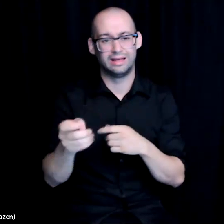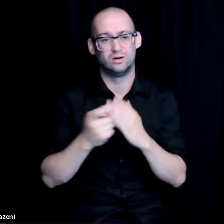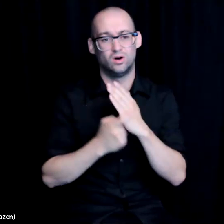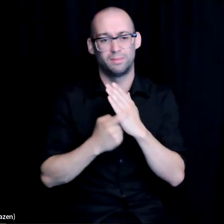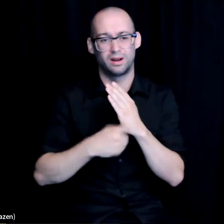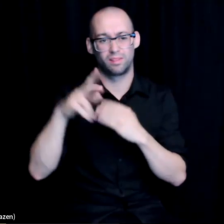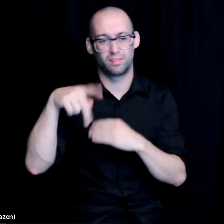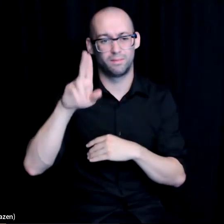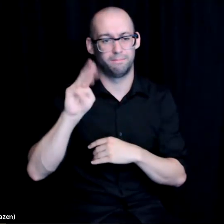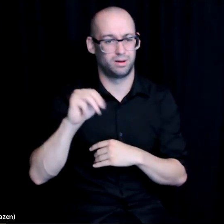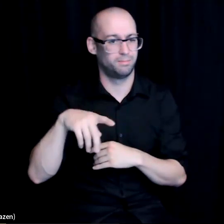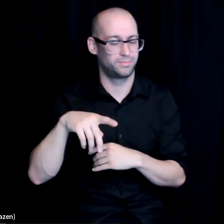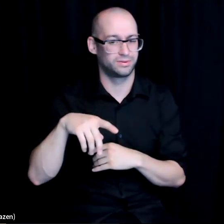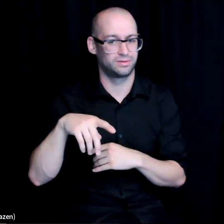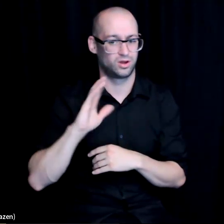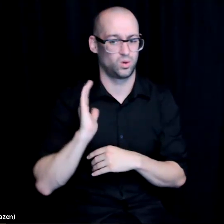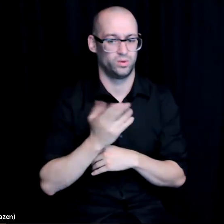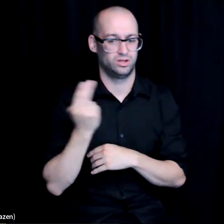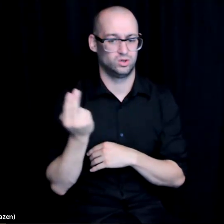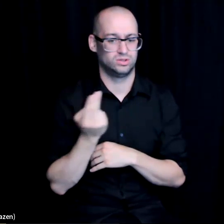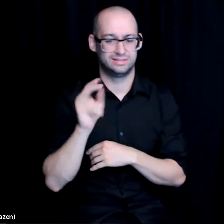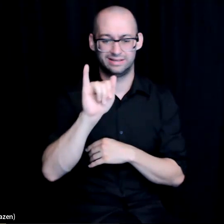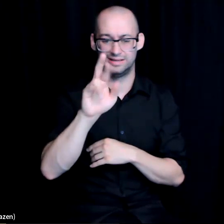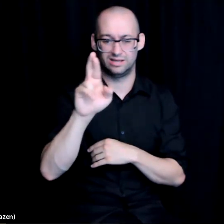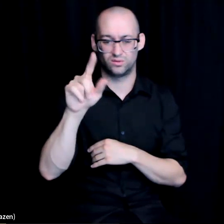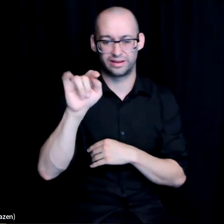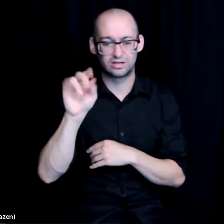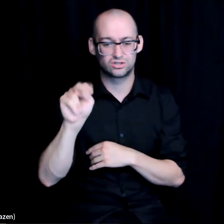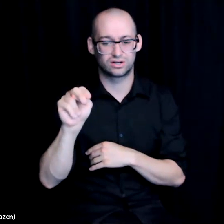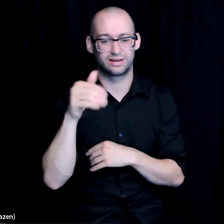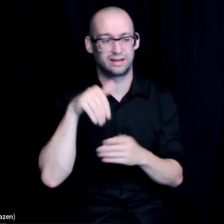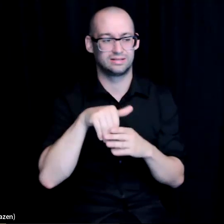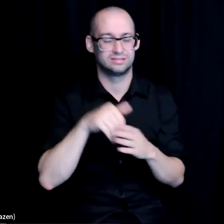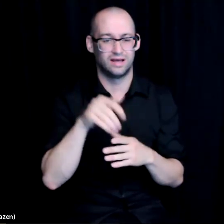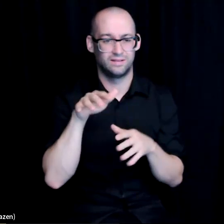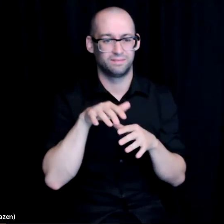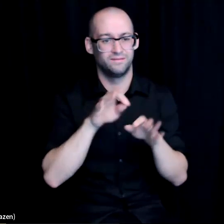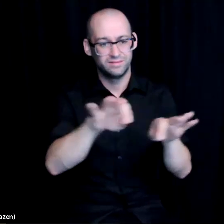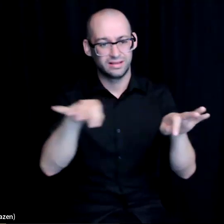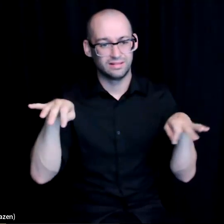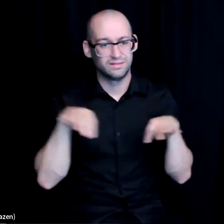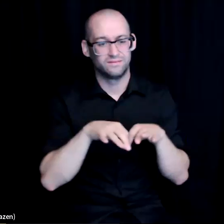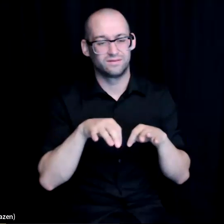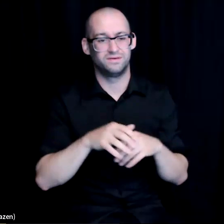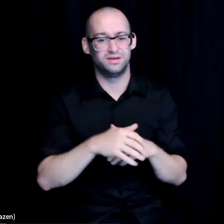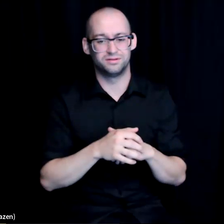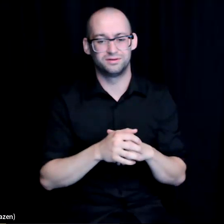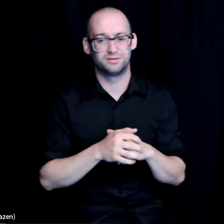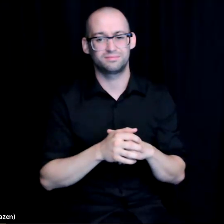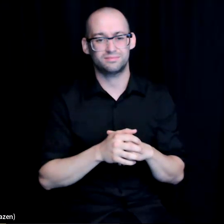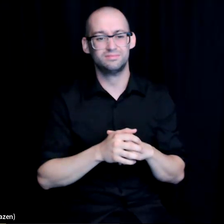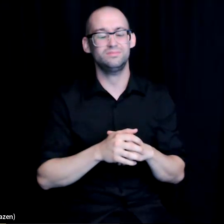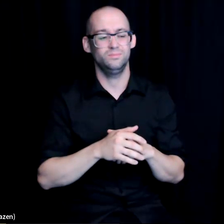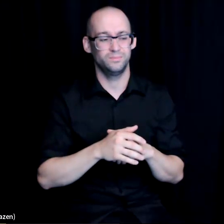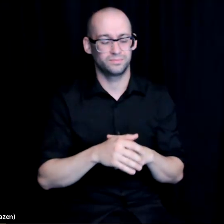pumps that we're using, our irrigation valves in the field. We want to be able to do moisture